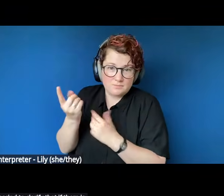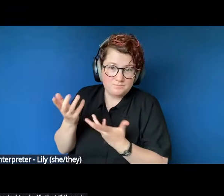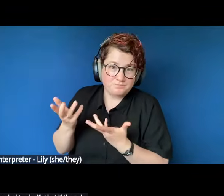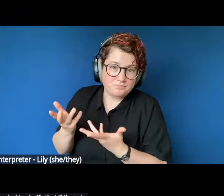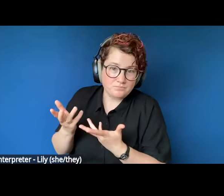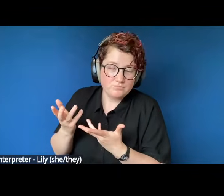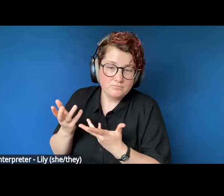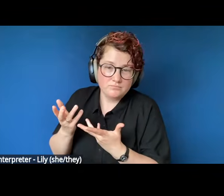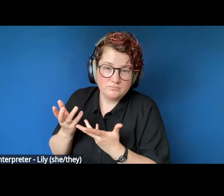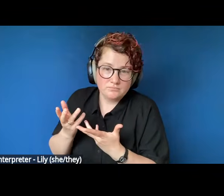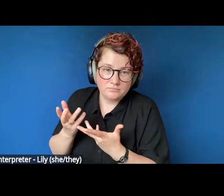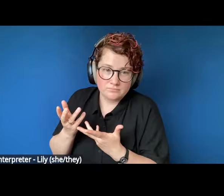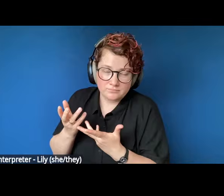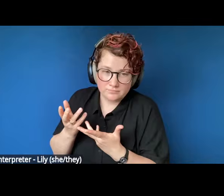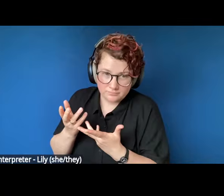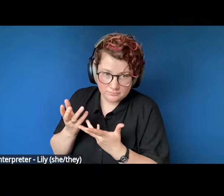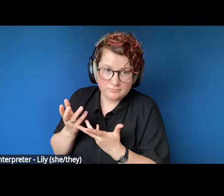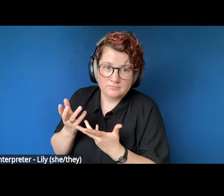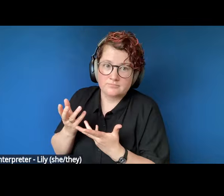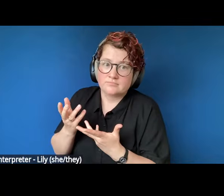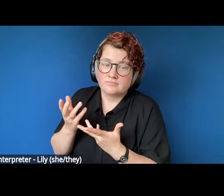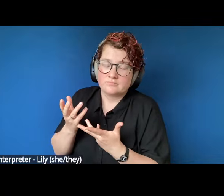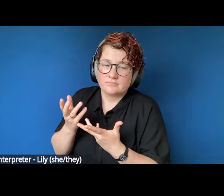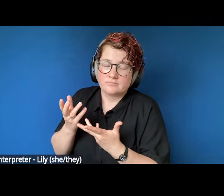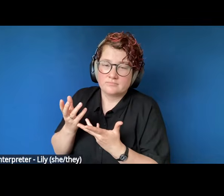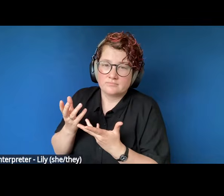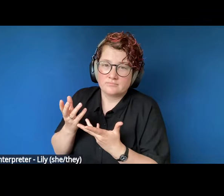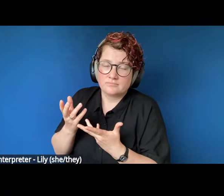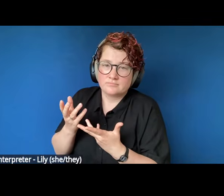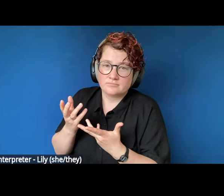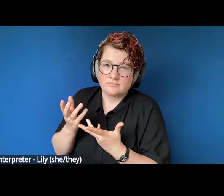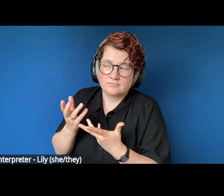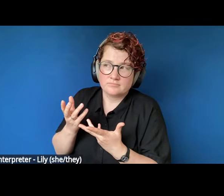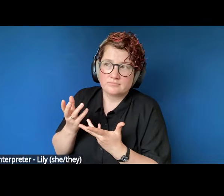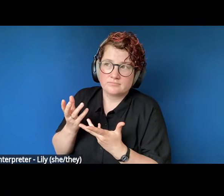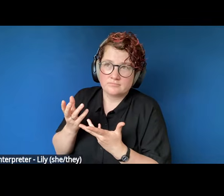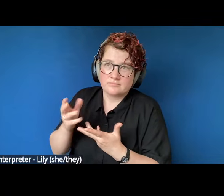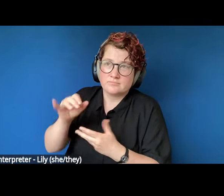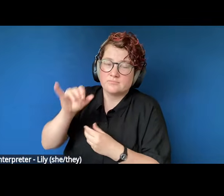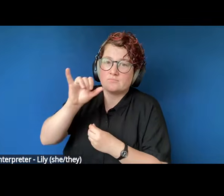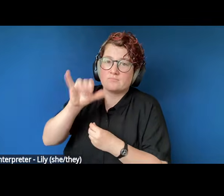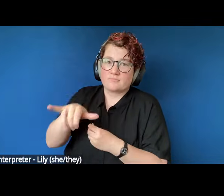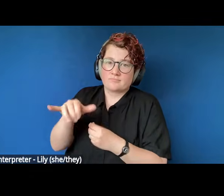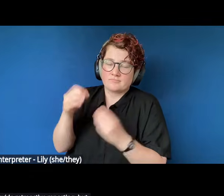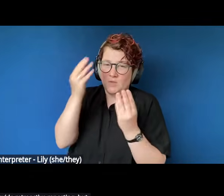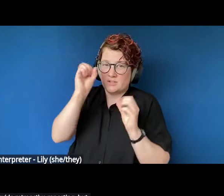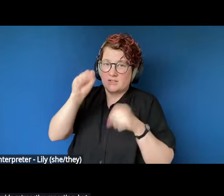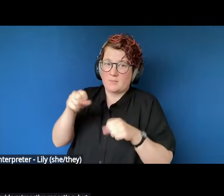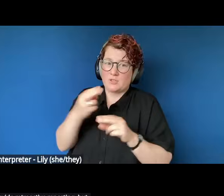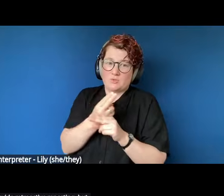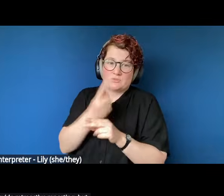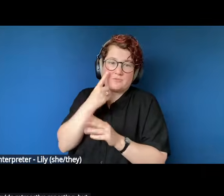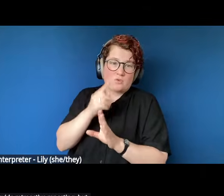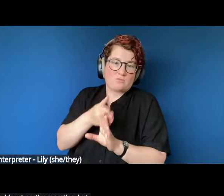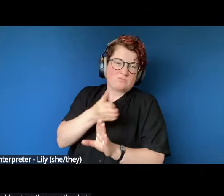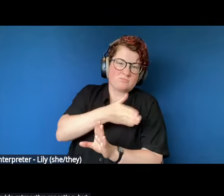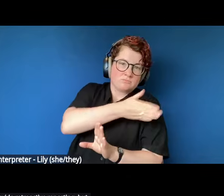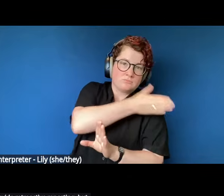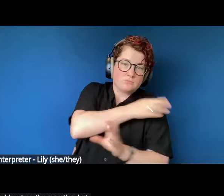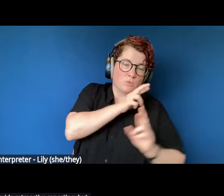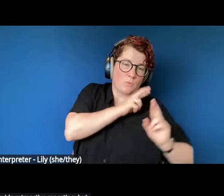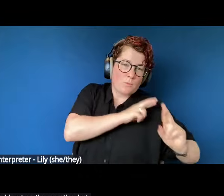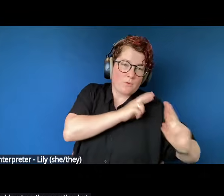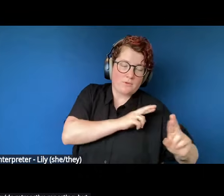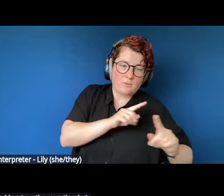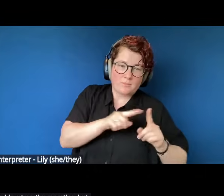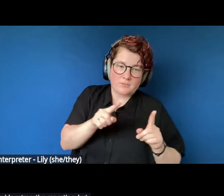kept and that can be used to provide retroactive reporting, that will happen. I guess I'd really look to the associate